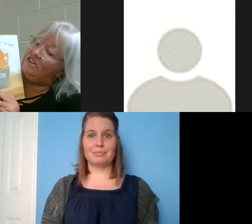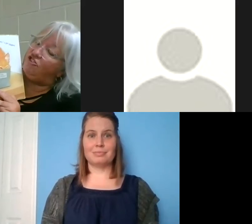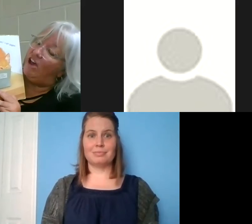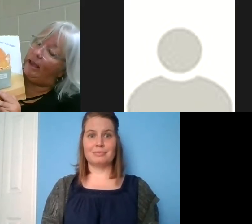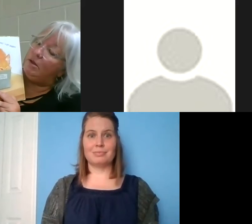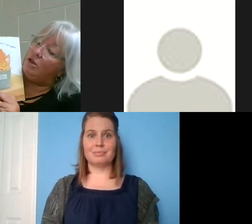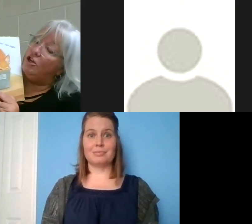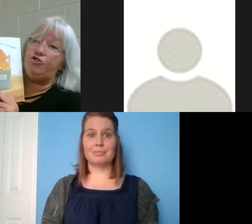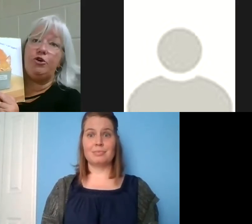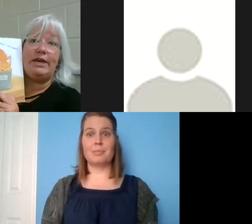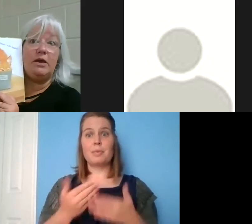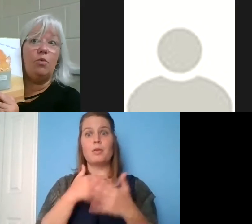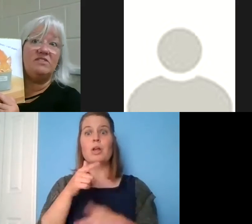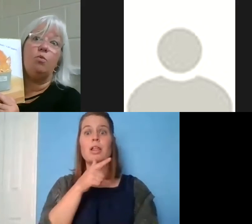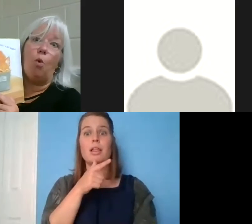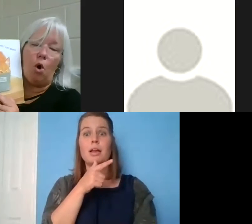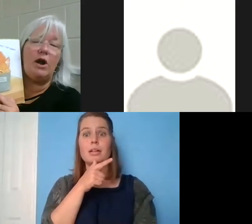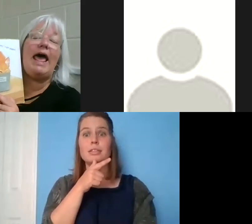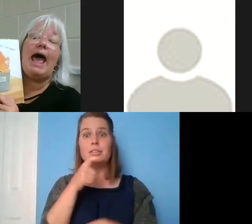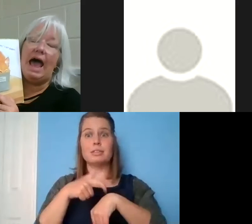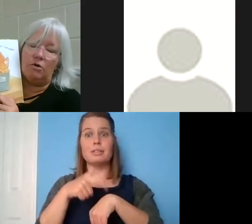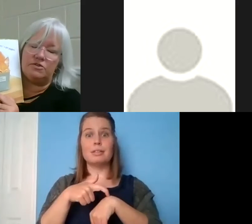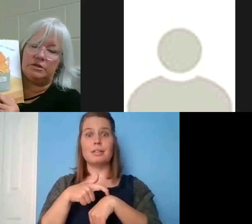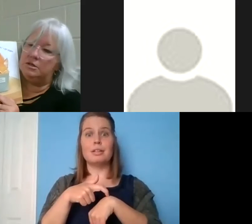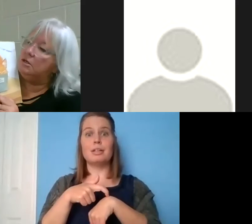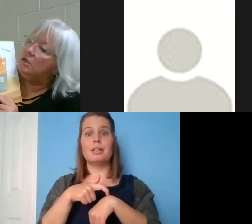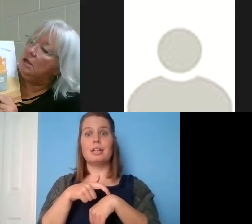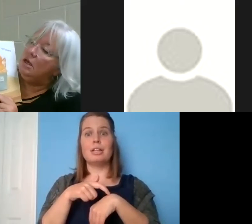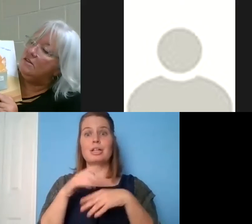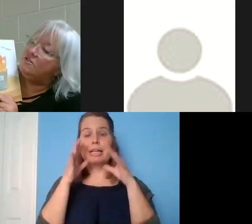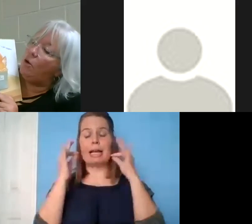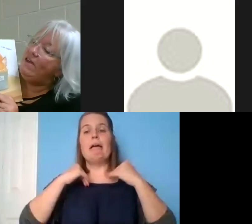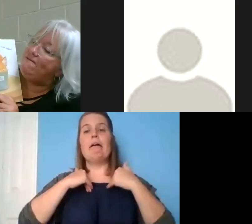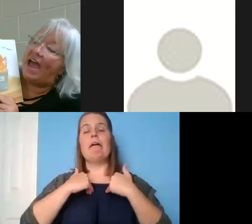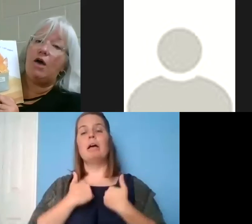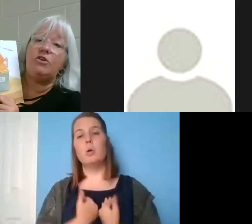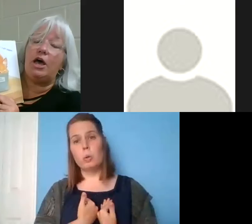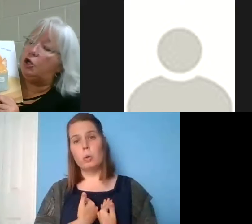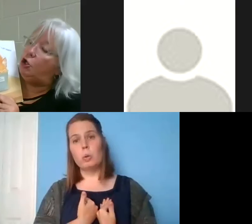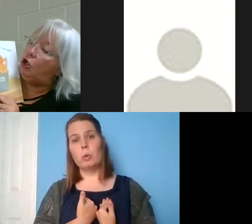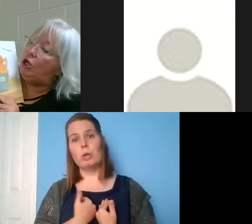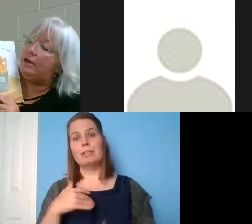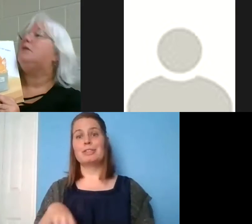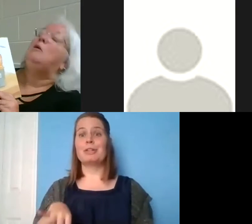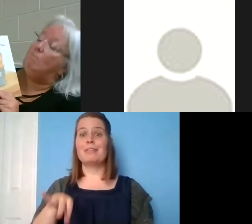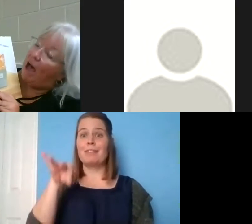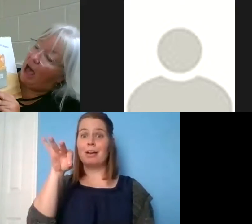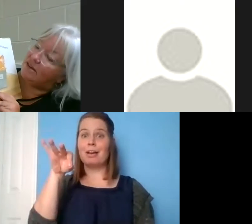By lunchtime, Dewey was worn out. So he found a